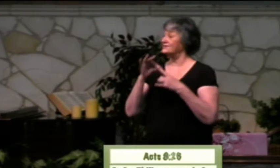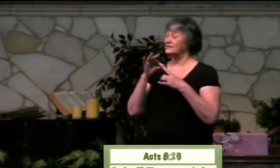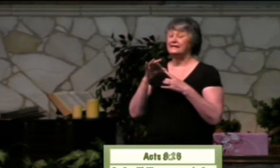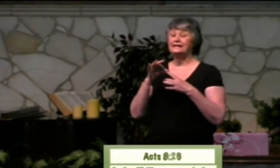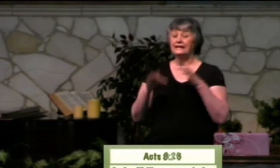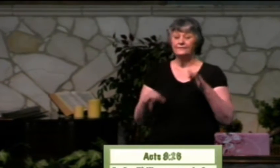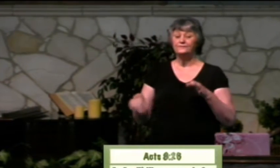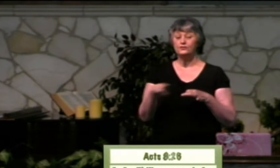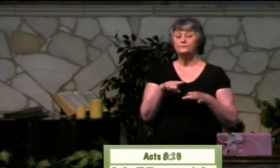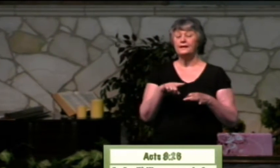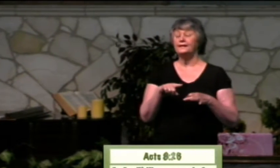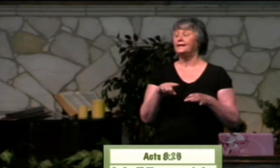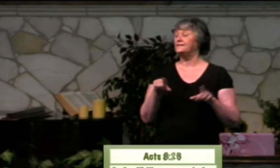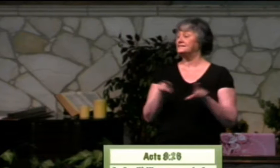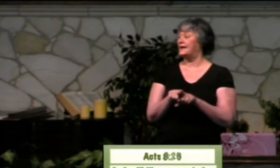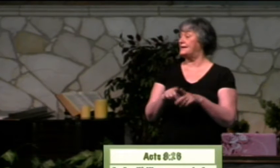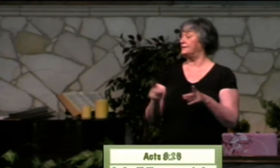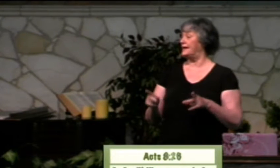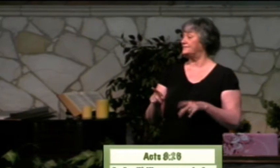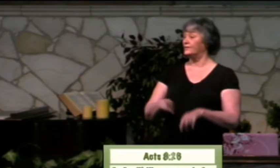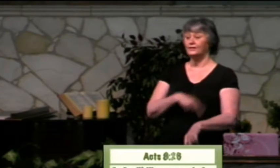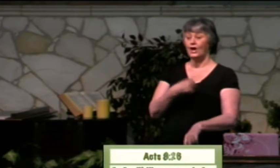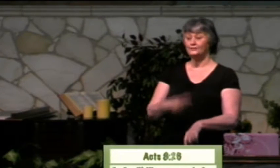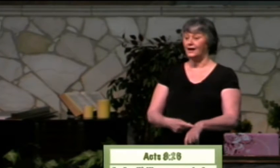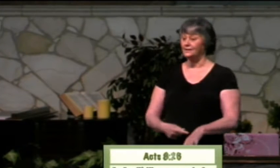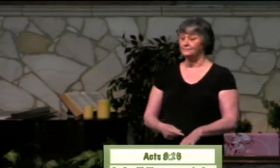Especially if you've been in the same place for a long time.